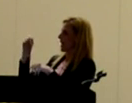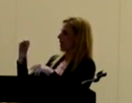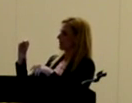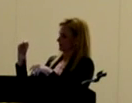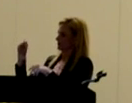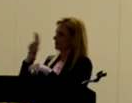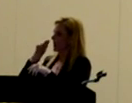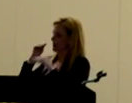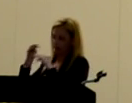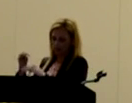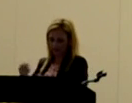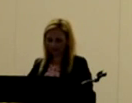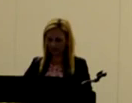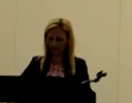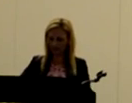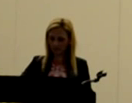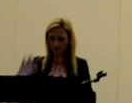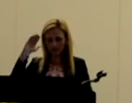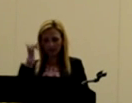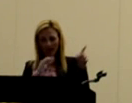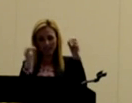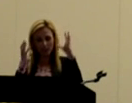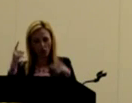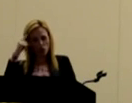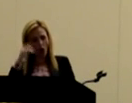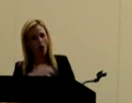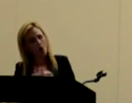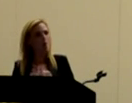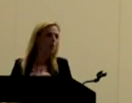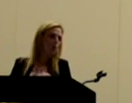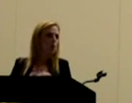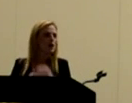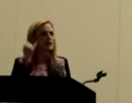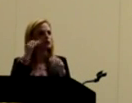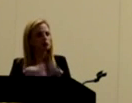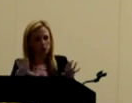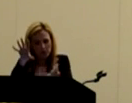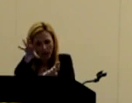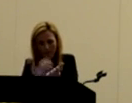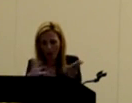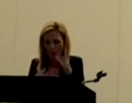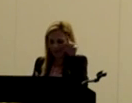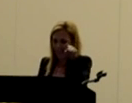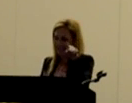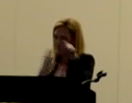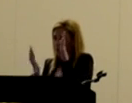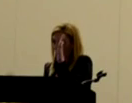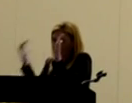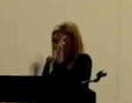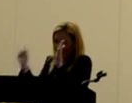the parrot method. I call it the parrot method. The teachers seem to think that if the students only copied what they